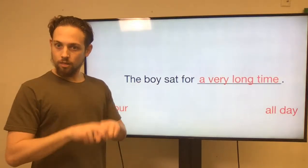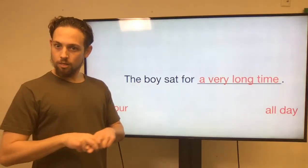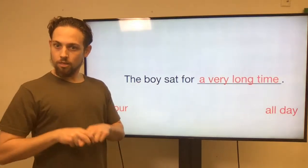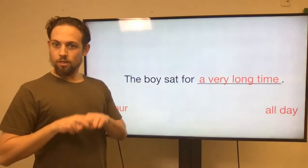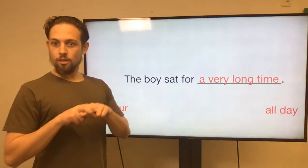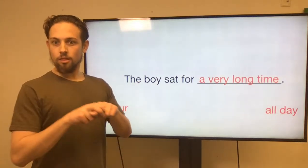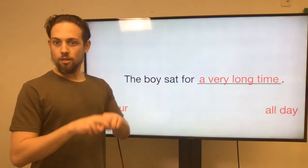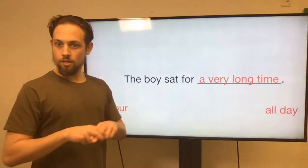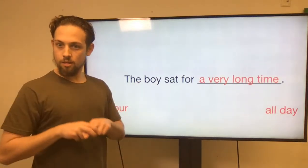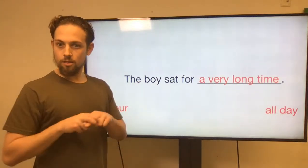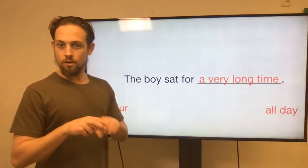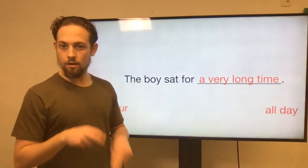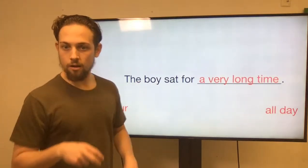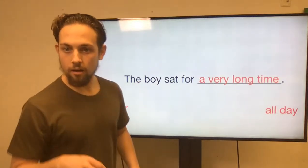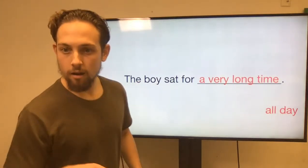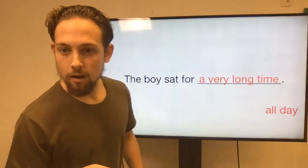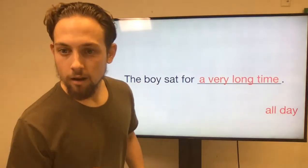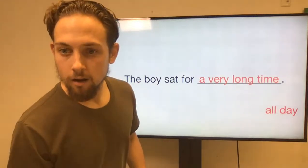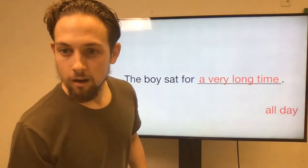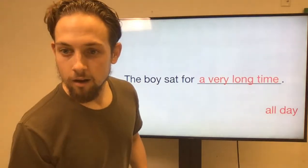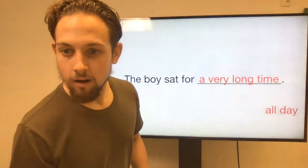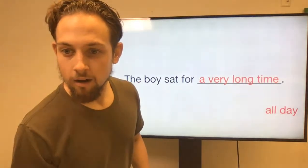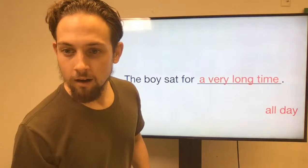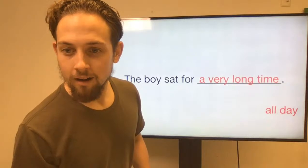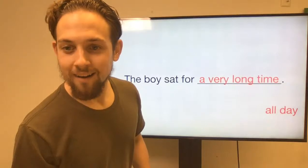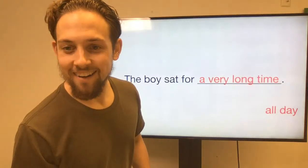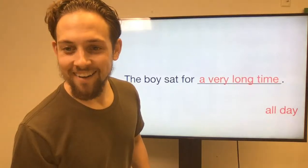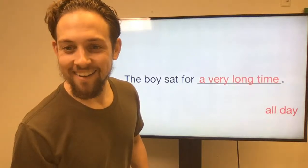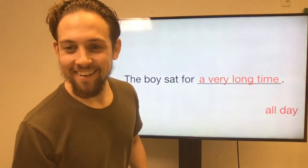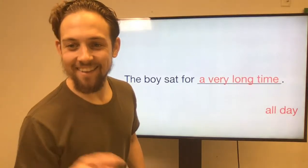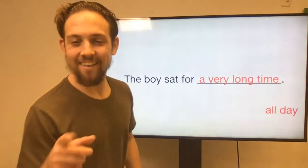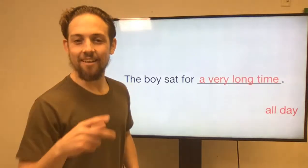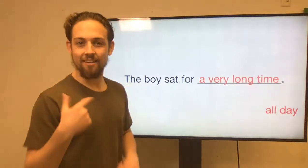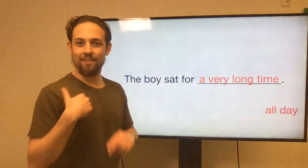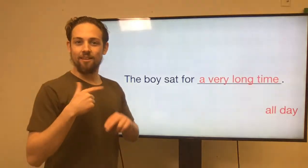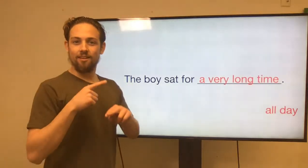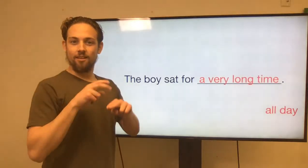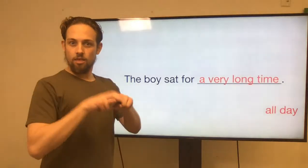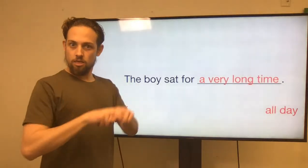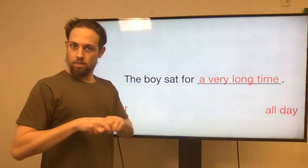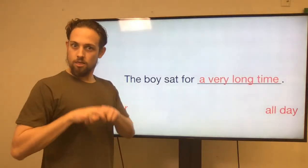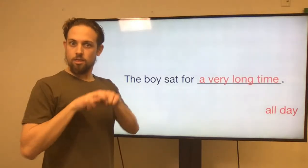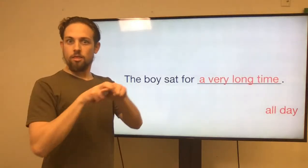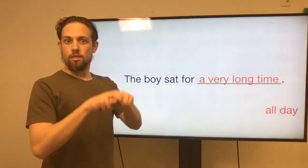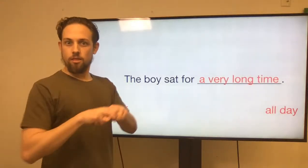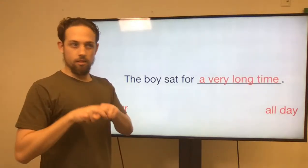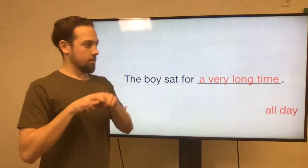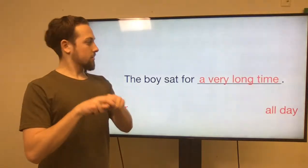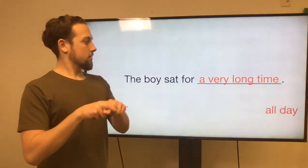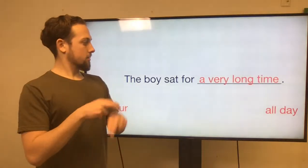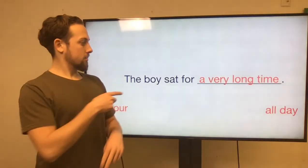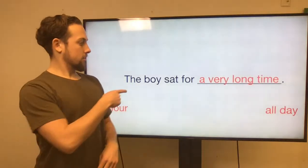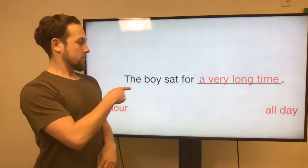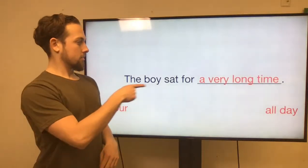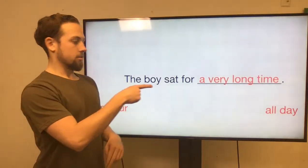You see the sign that I'm using is different, indicating the boy sat for a very long time.